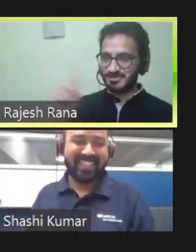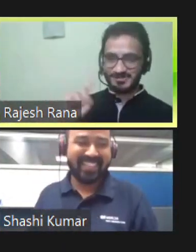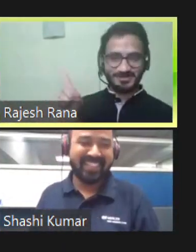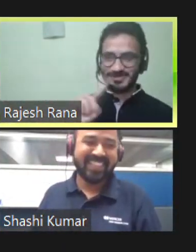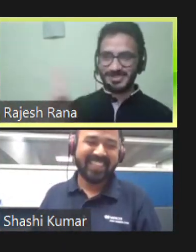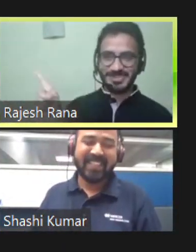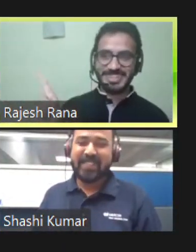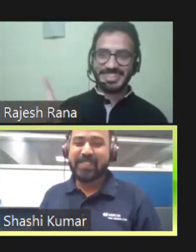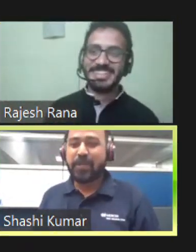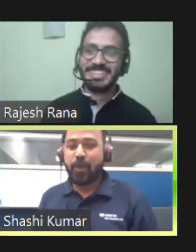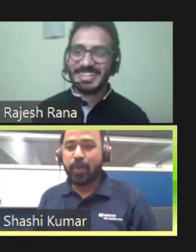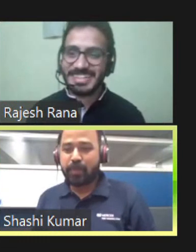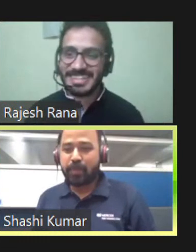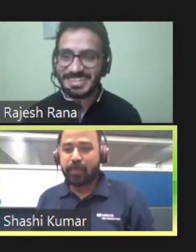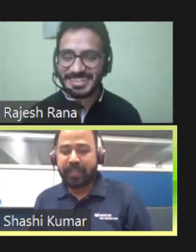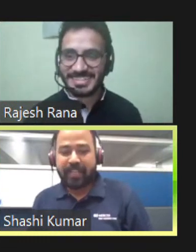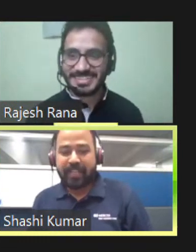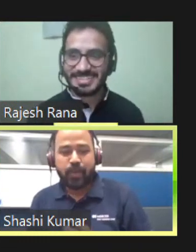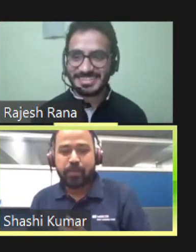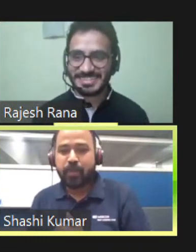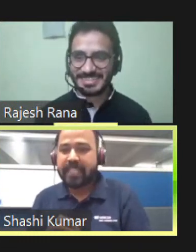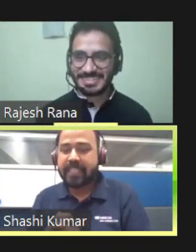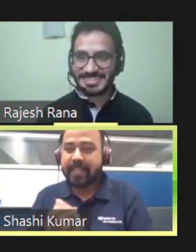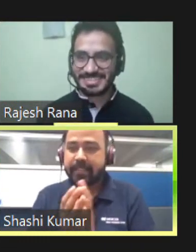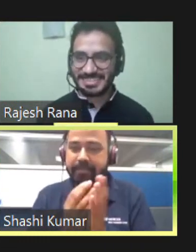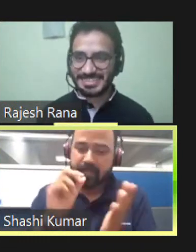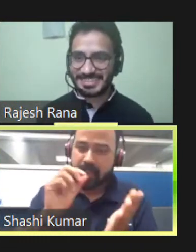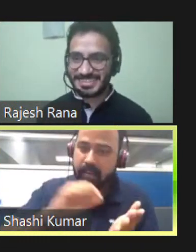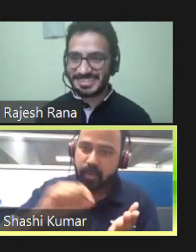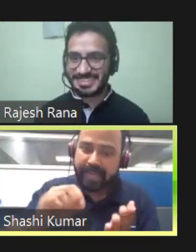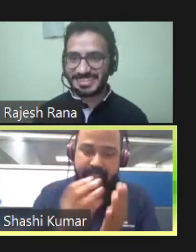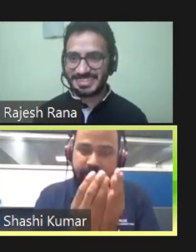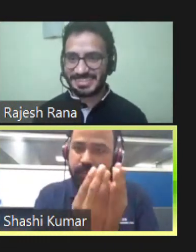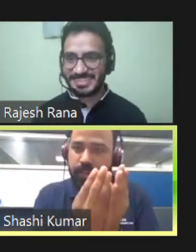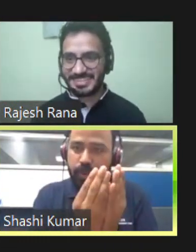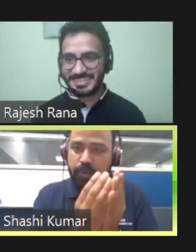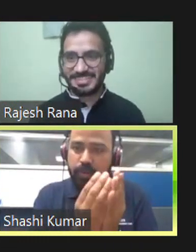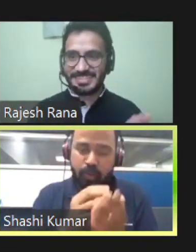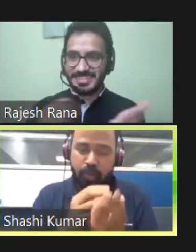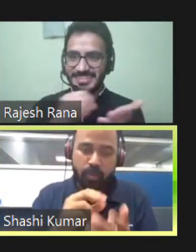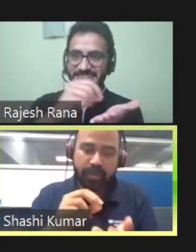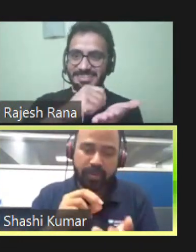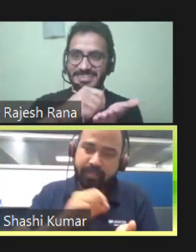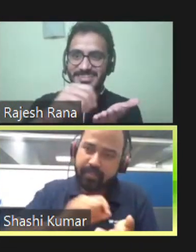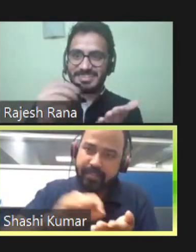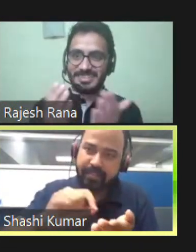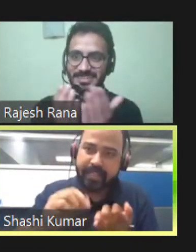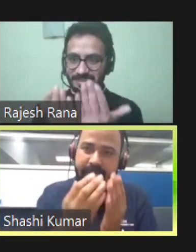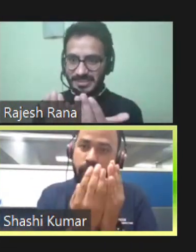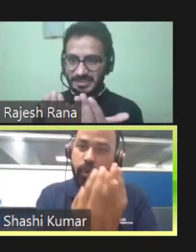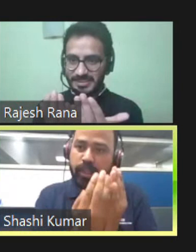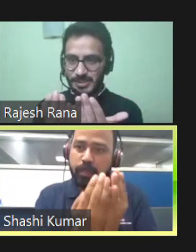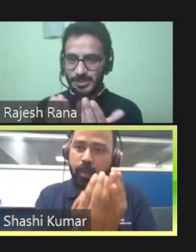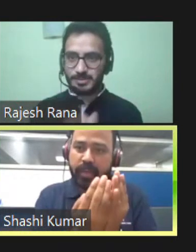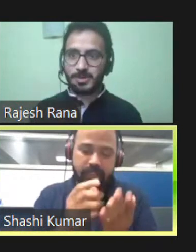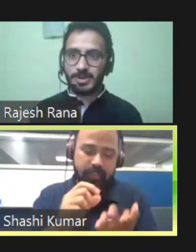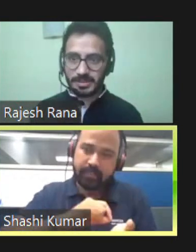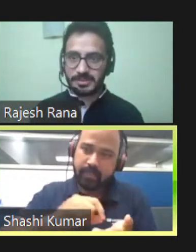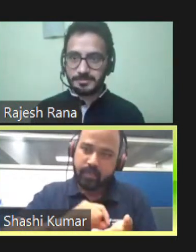no. So notebook. Notebook is like you're writing notebook, right? Writing